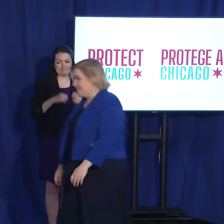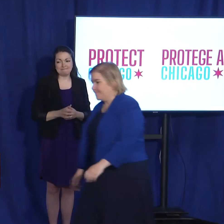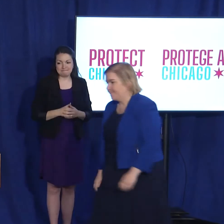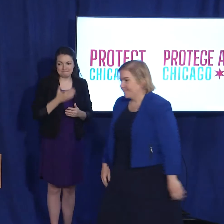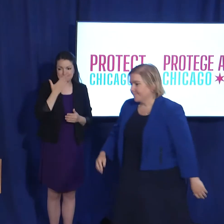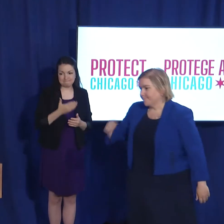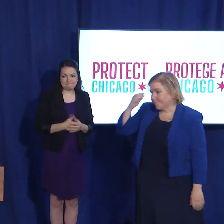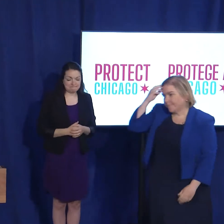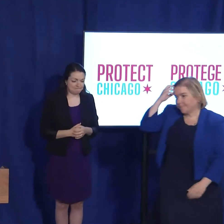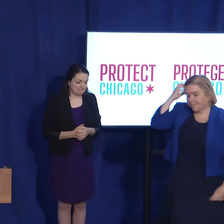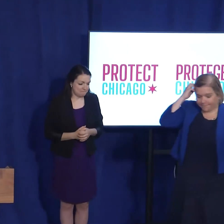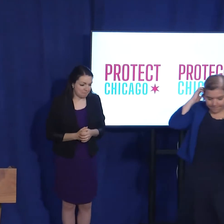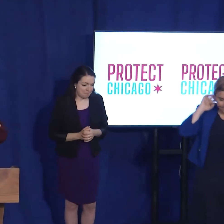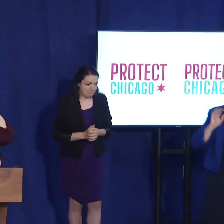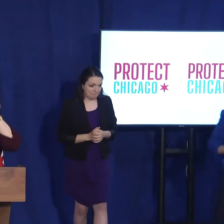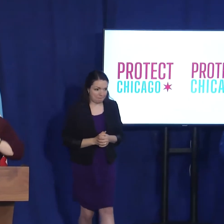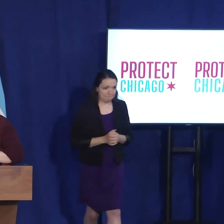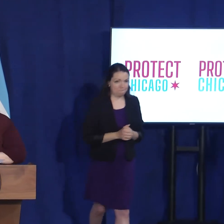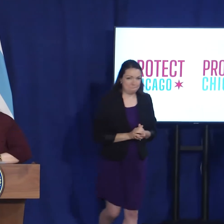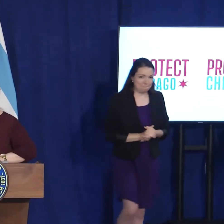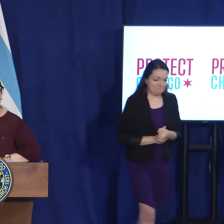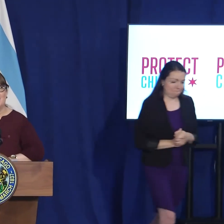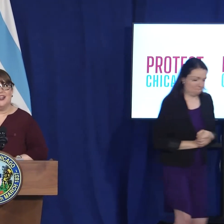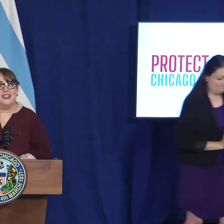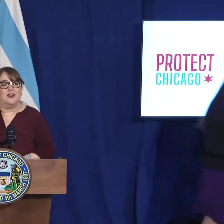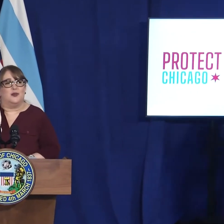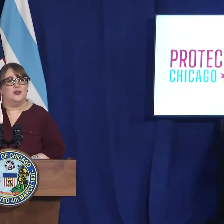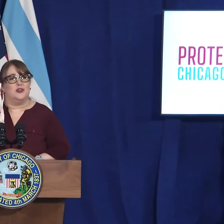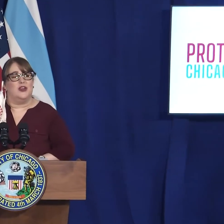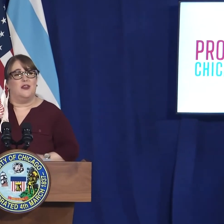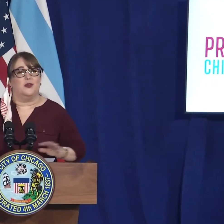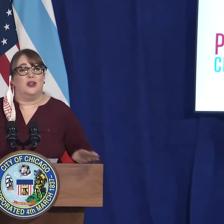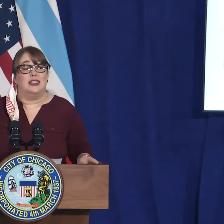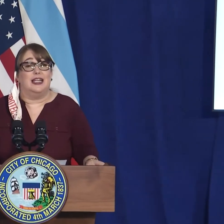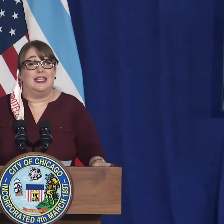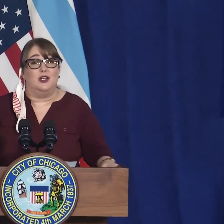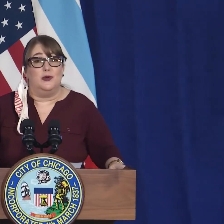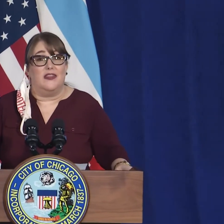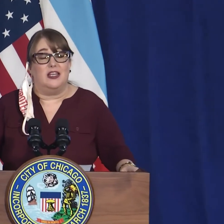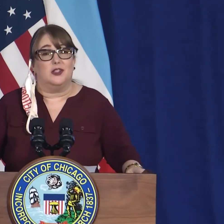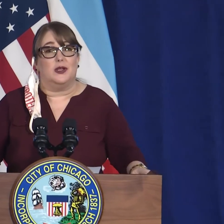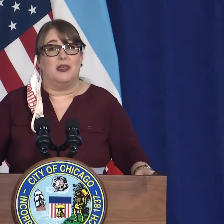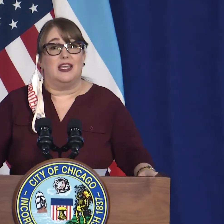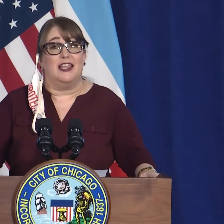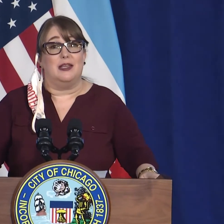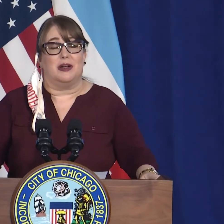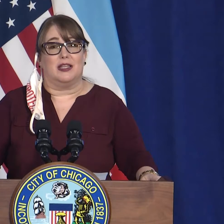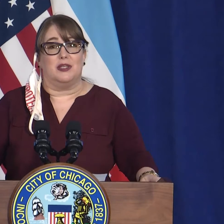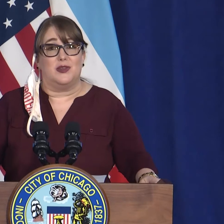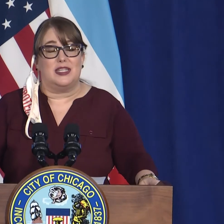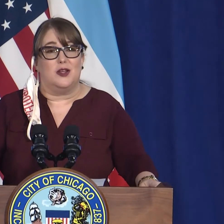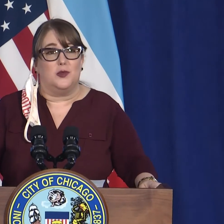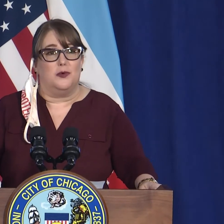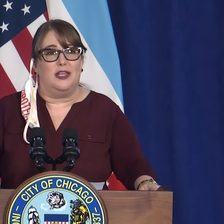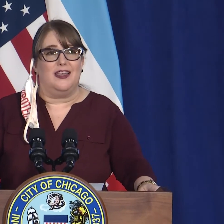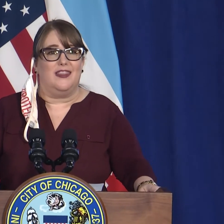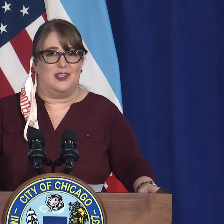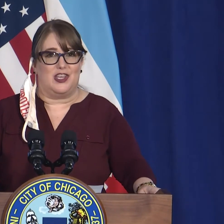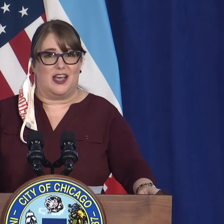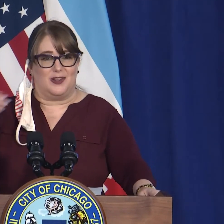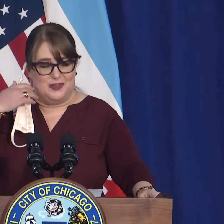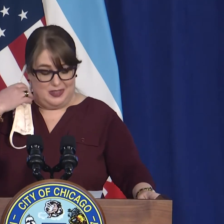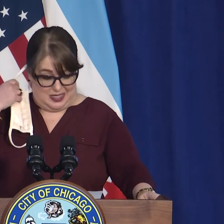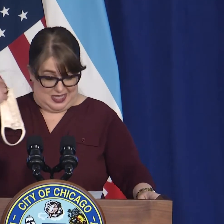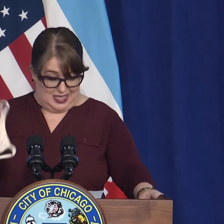Thank you. Sí, muy buenas tardes a todos. Yo soy la doctora Geraldine Luna, directora médica del Departamento de Salud Pública